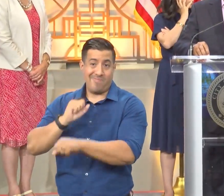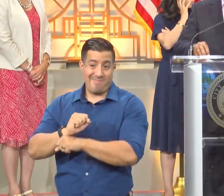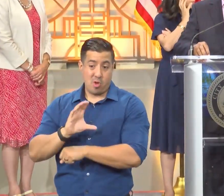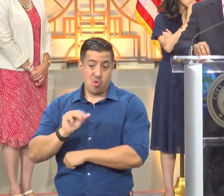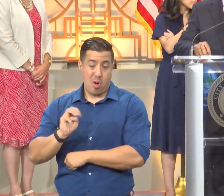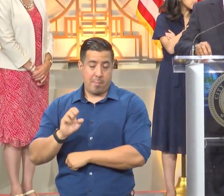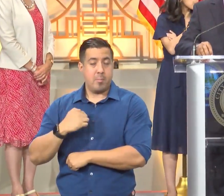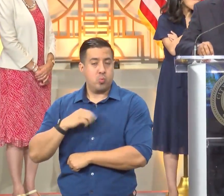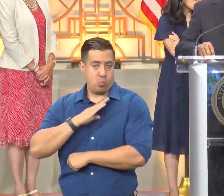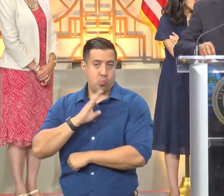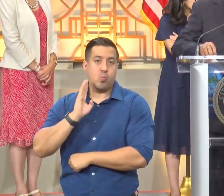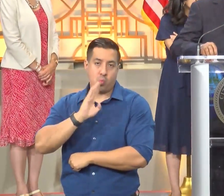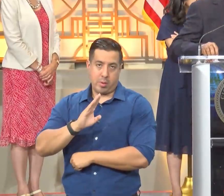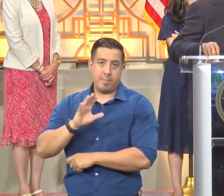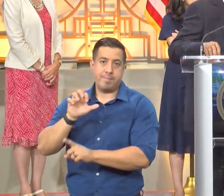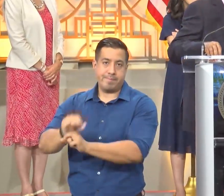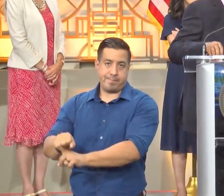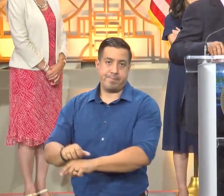any crime.